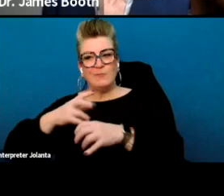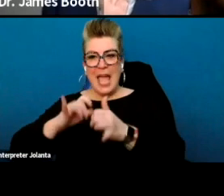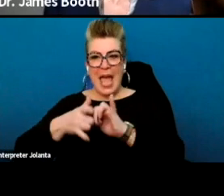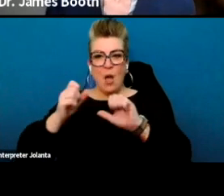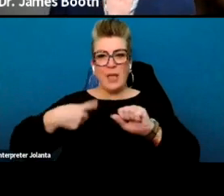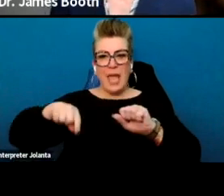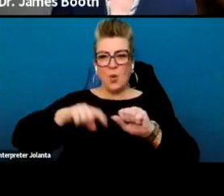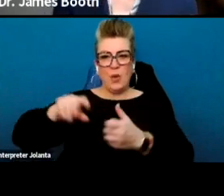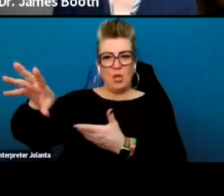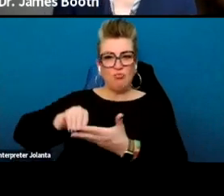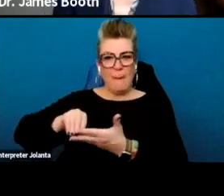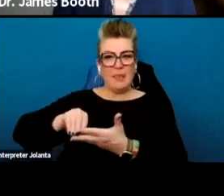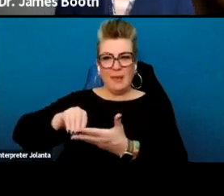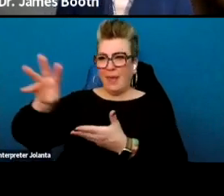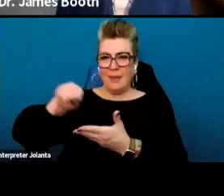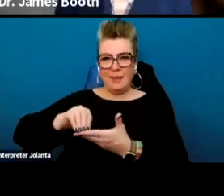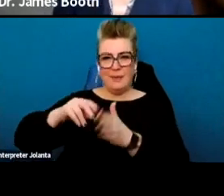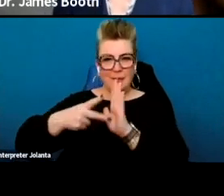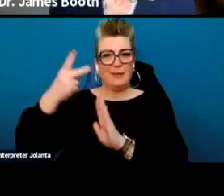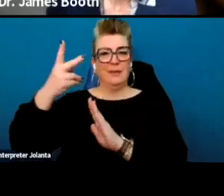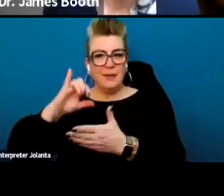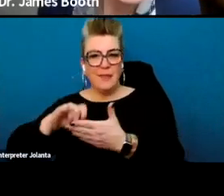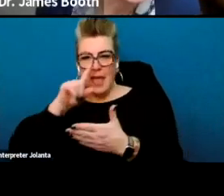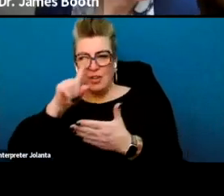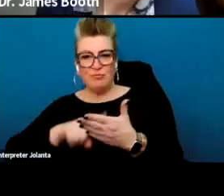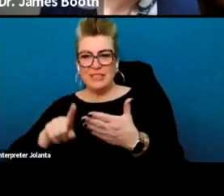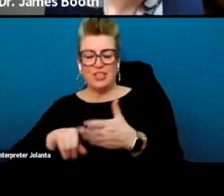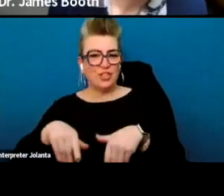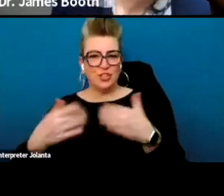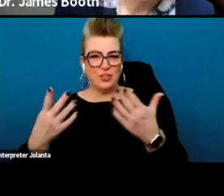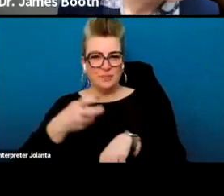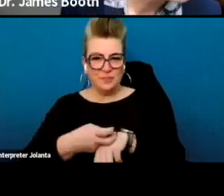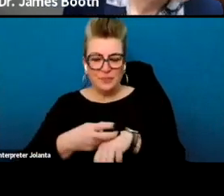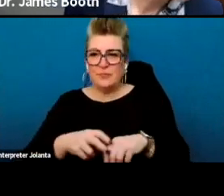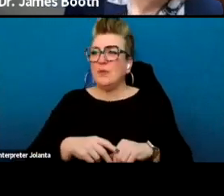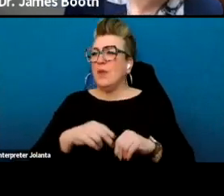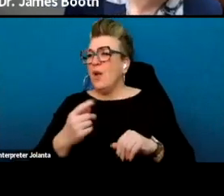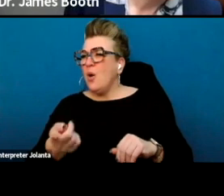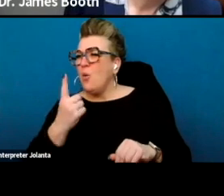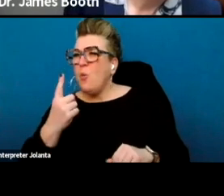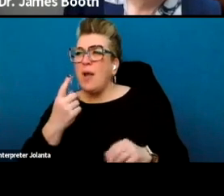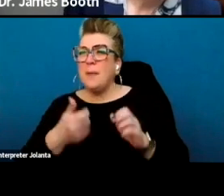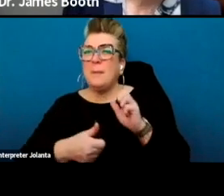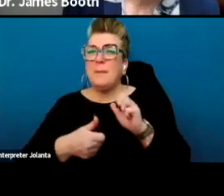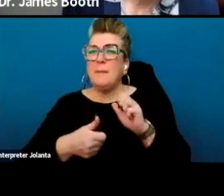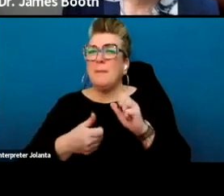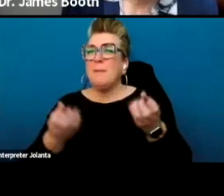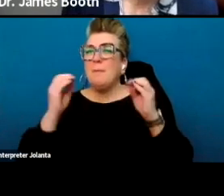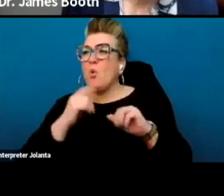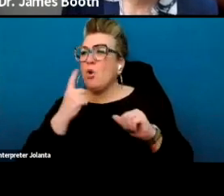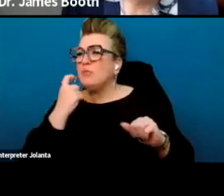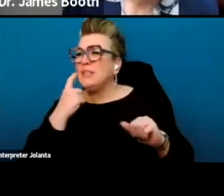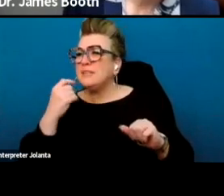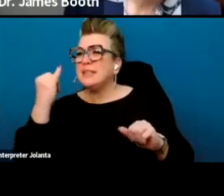replicate. There's one interesting study that's come out relatively recently. I think this study is with, if